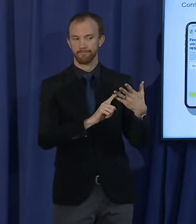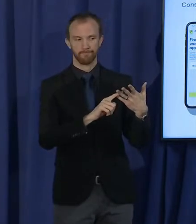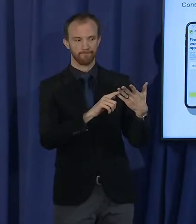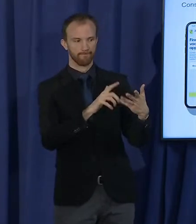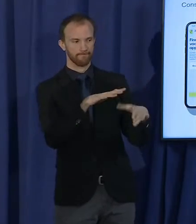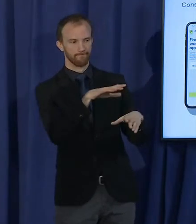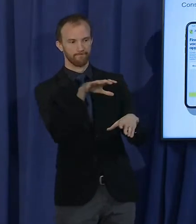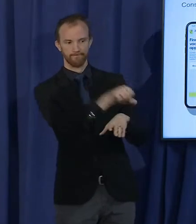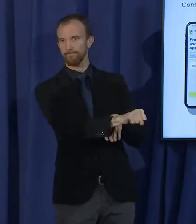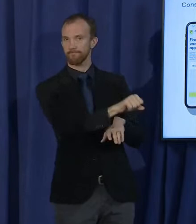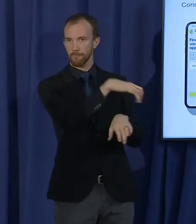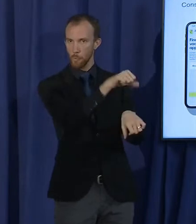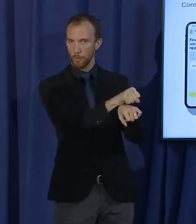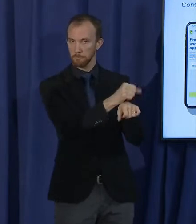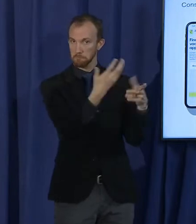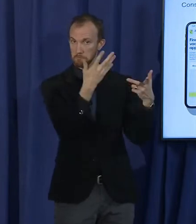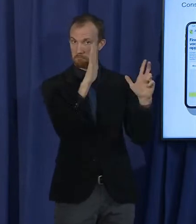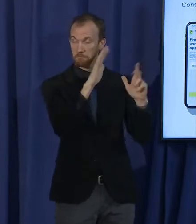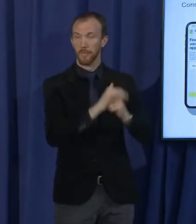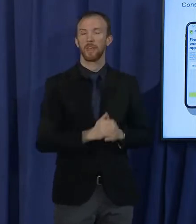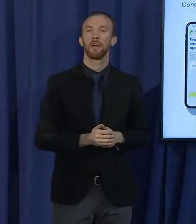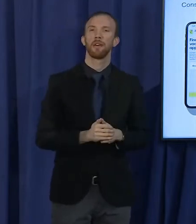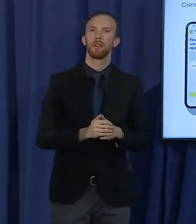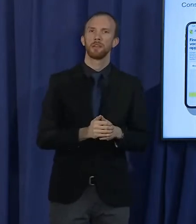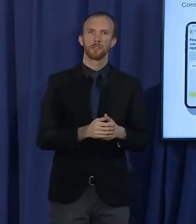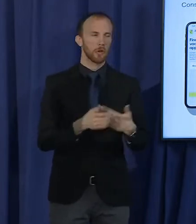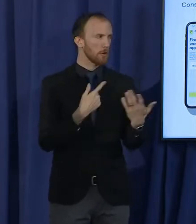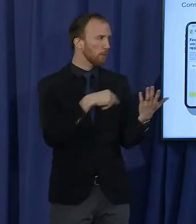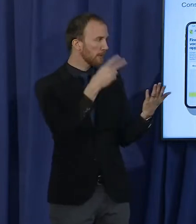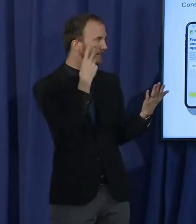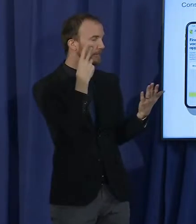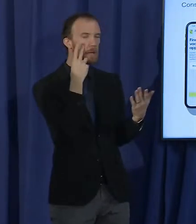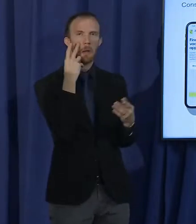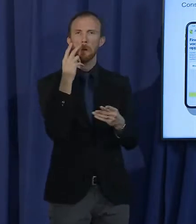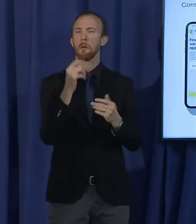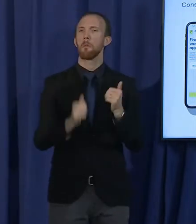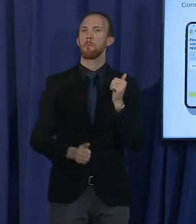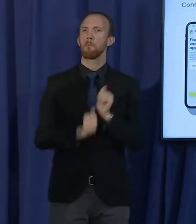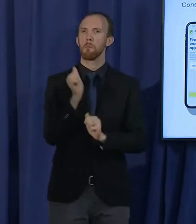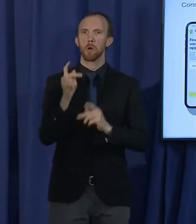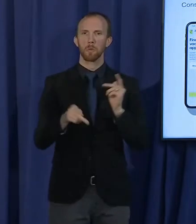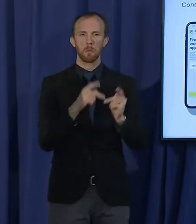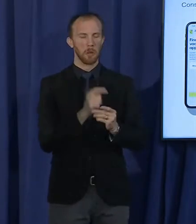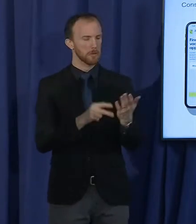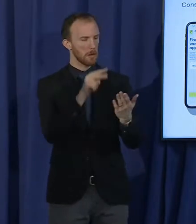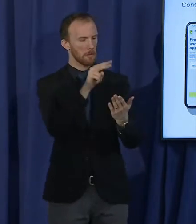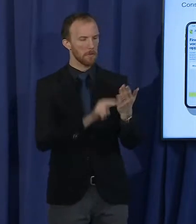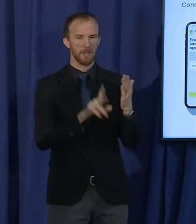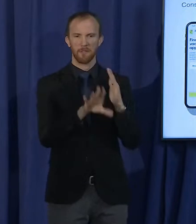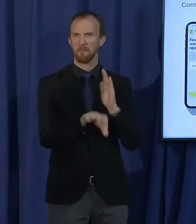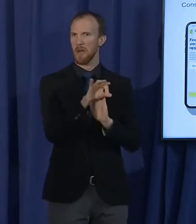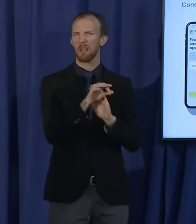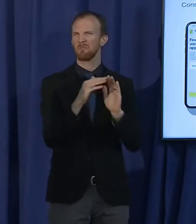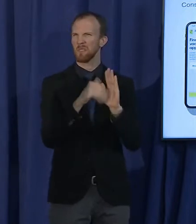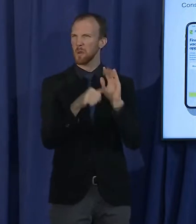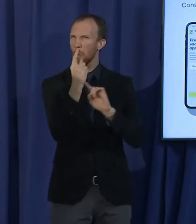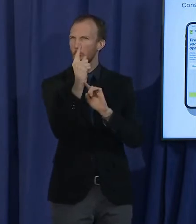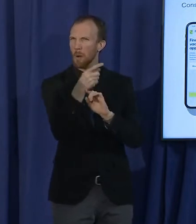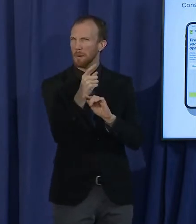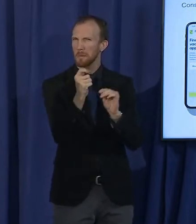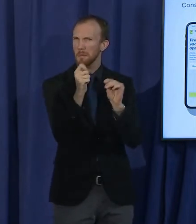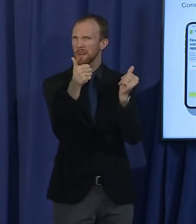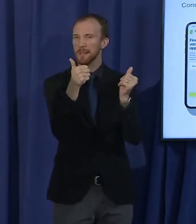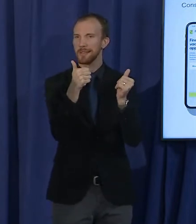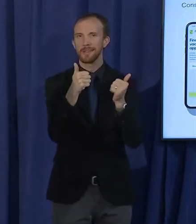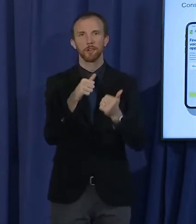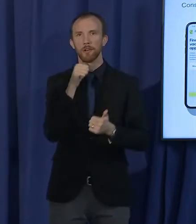to say that we've actually, as we look at this, people are booking in under a minute, and we're very proud of that. I think that's a tremendous improvement over the hours